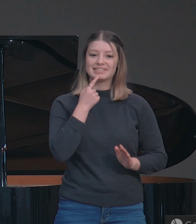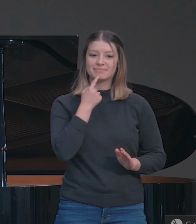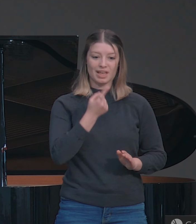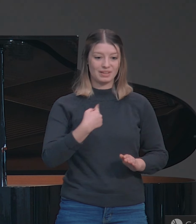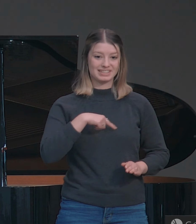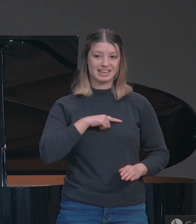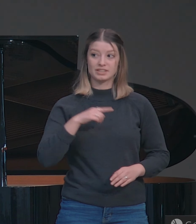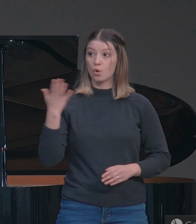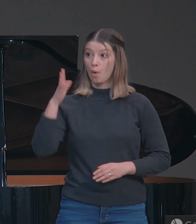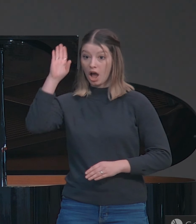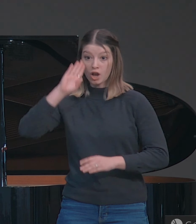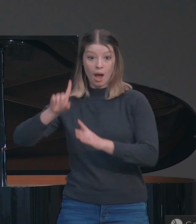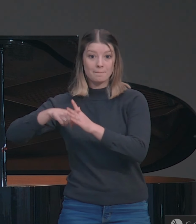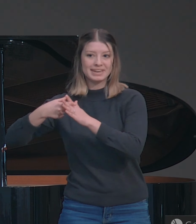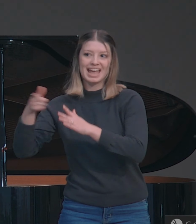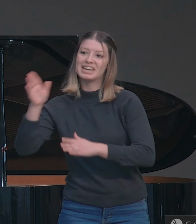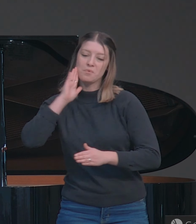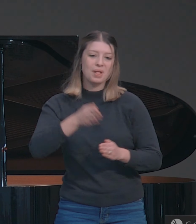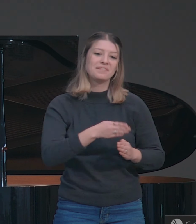God will finish.